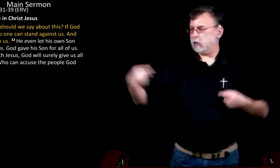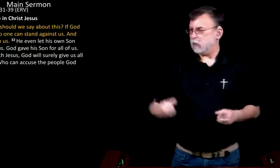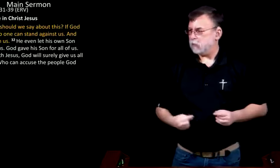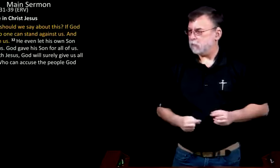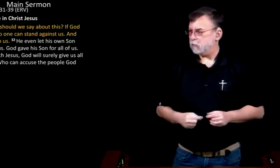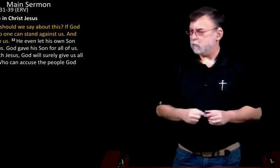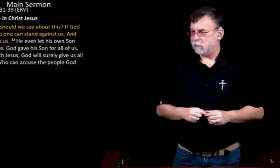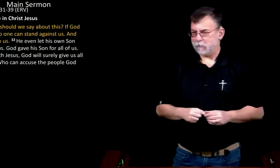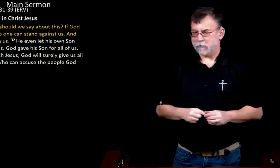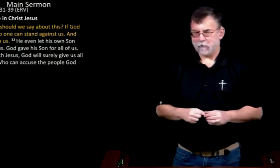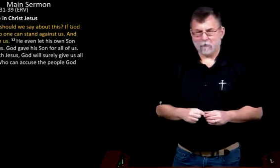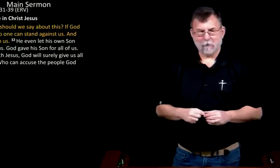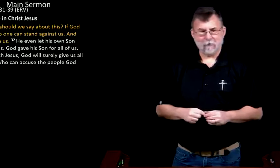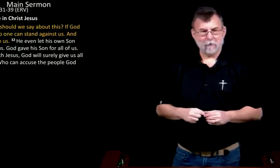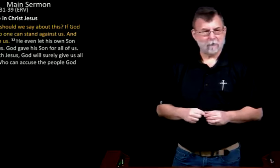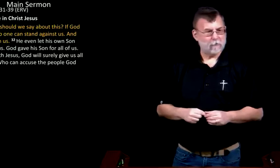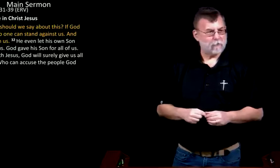None of us really probably want to say I disagree.